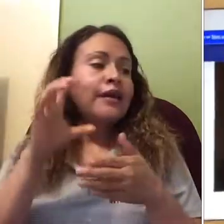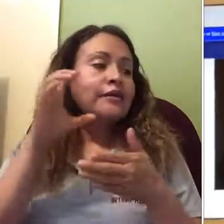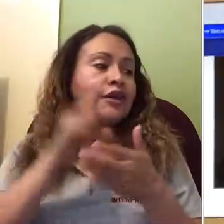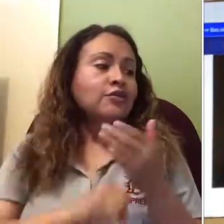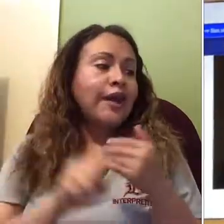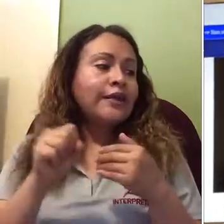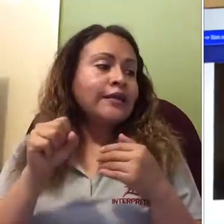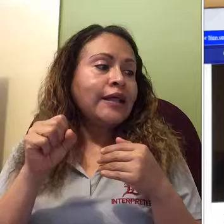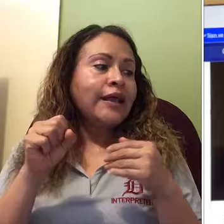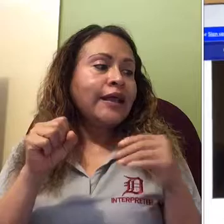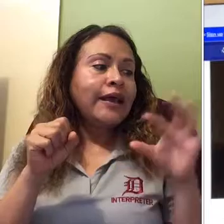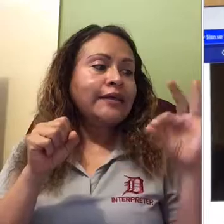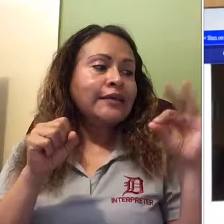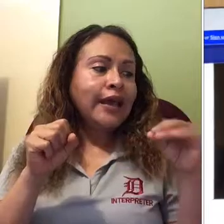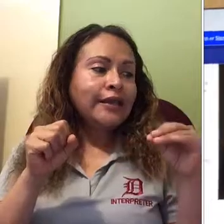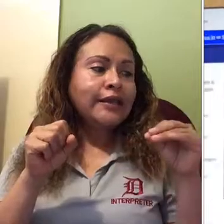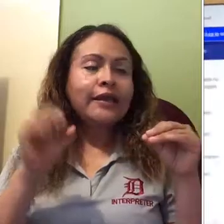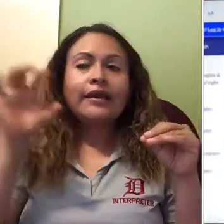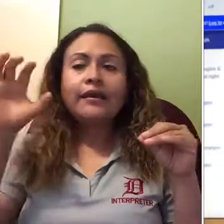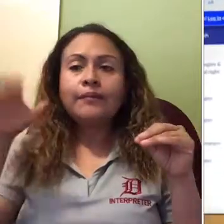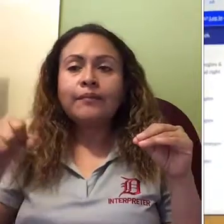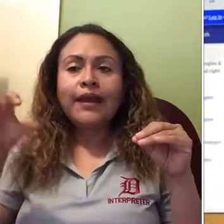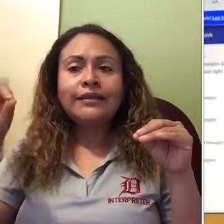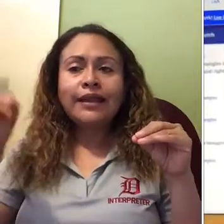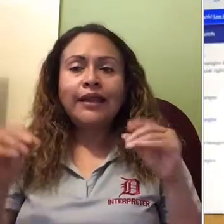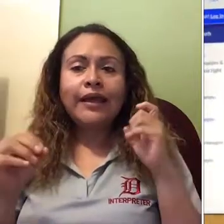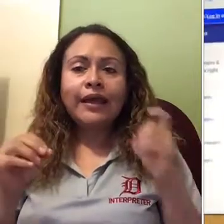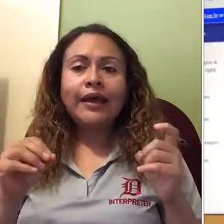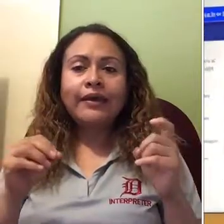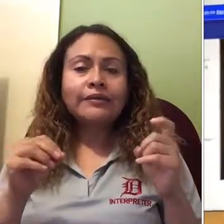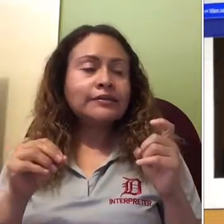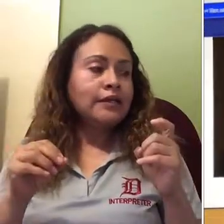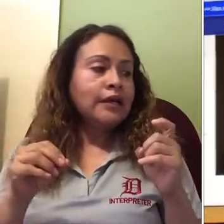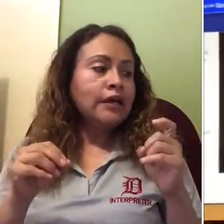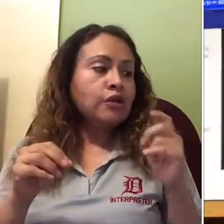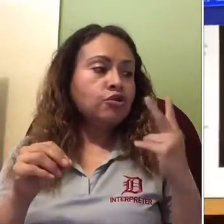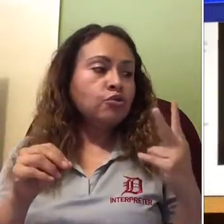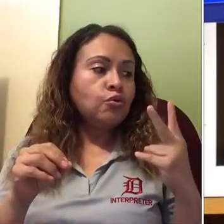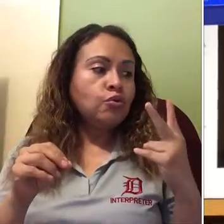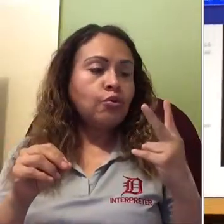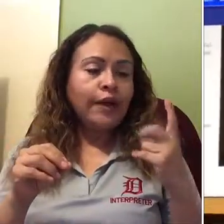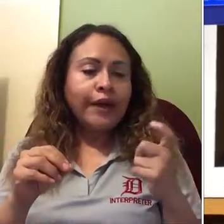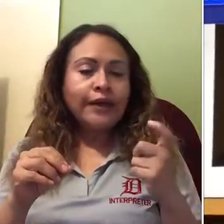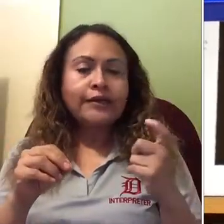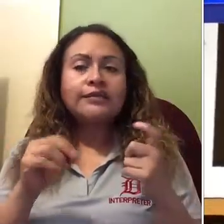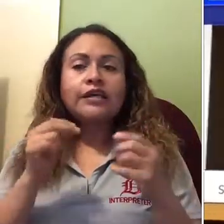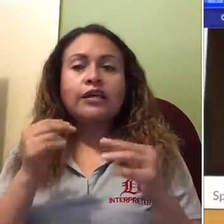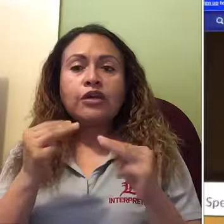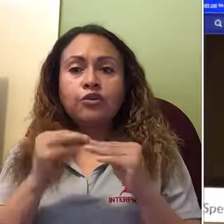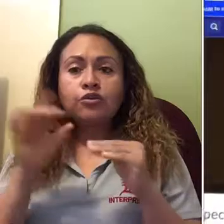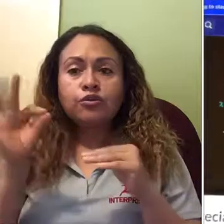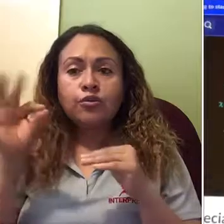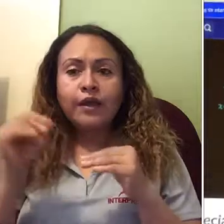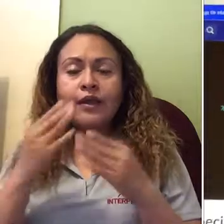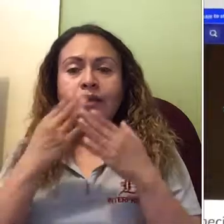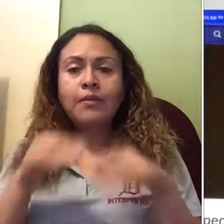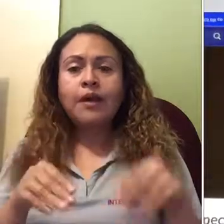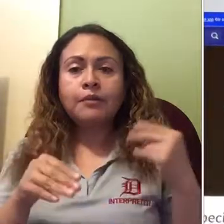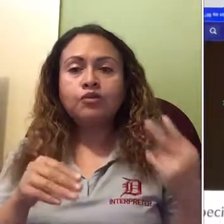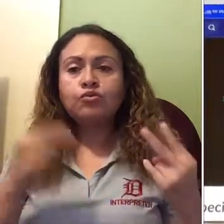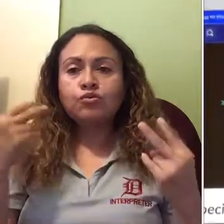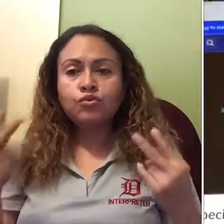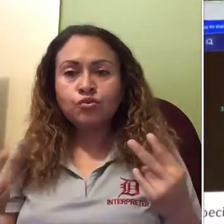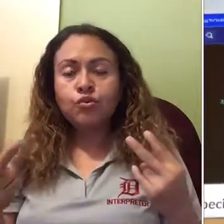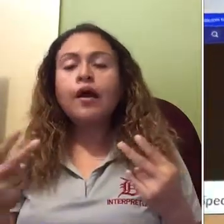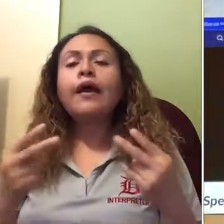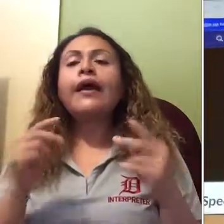both sides, you get x plus x is equal to 90, or 2x is equal to 90. Or if you divide both sides by 2, you get x